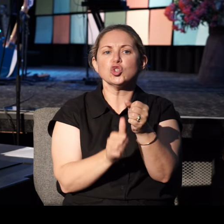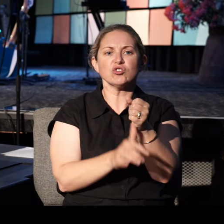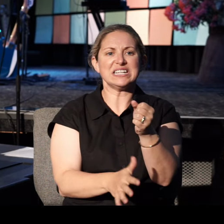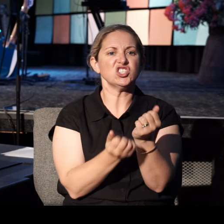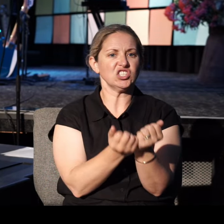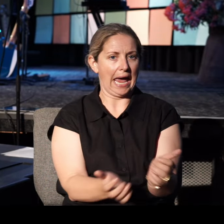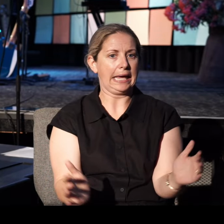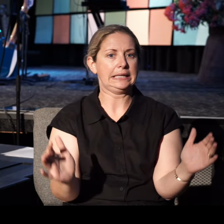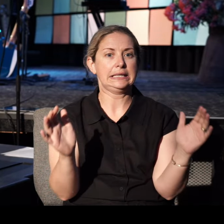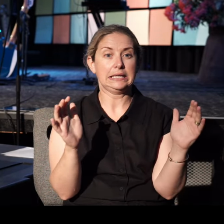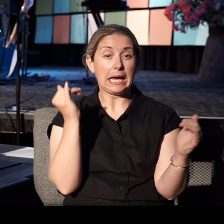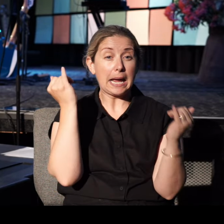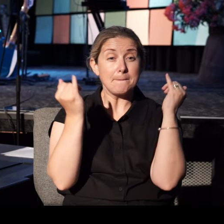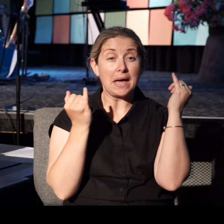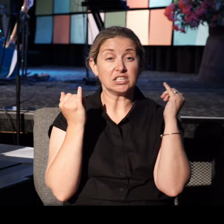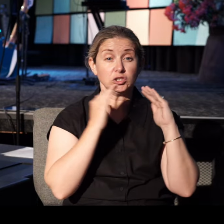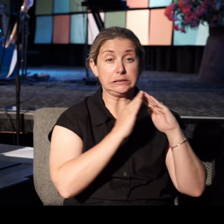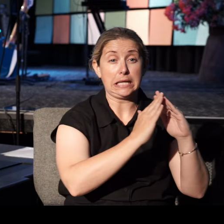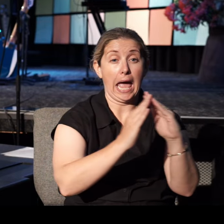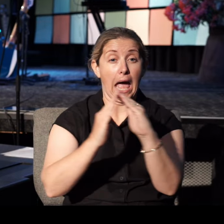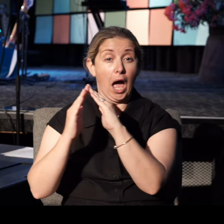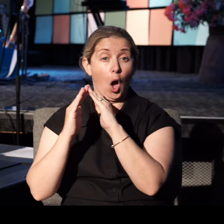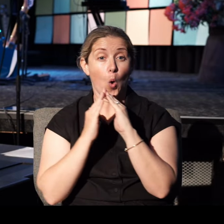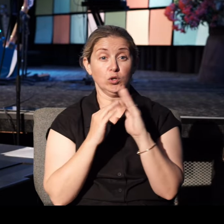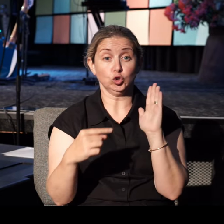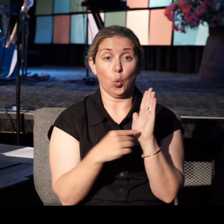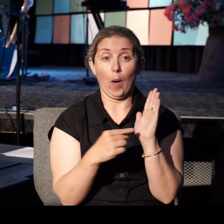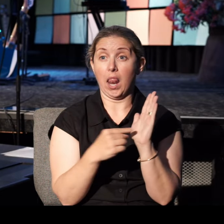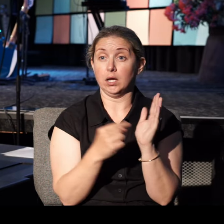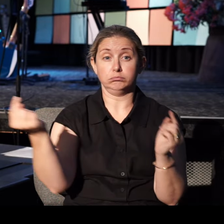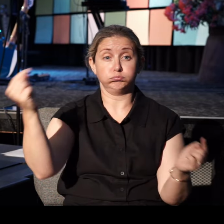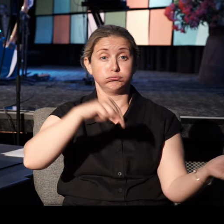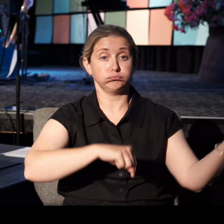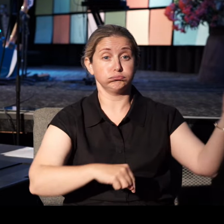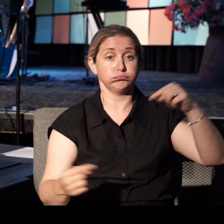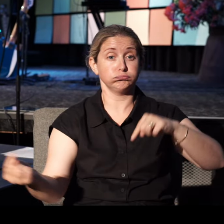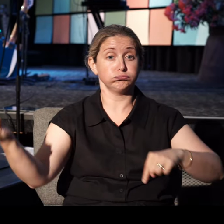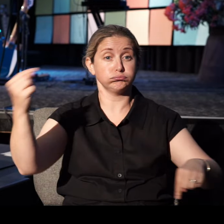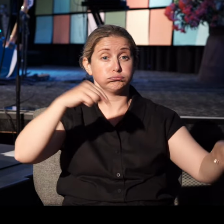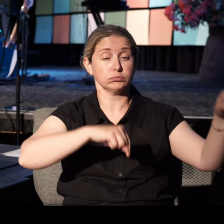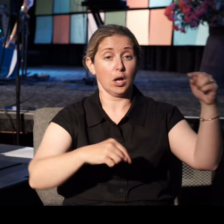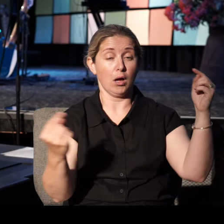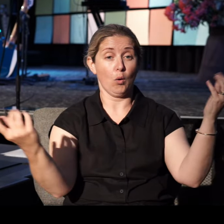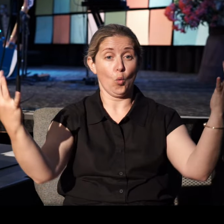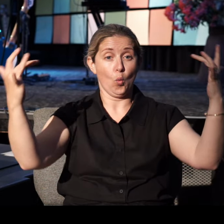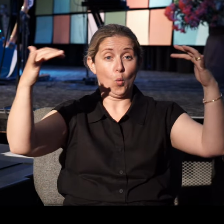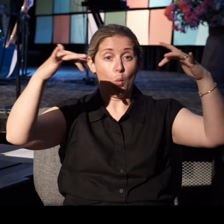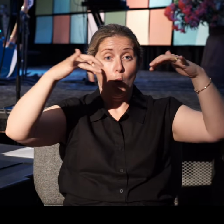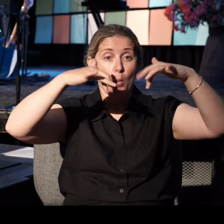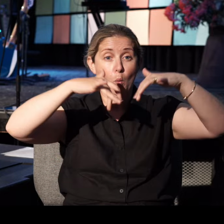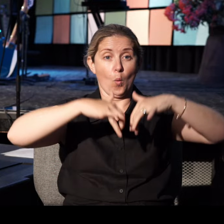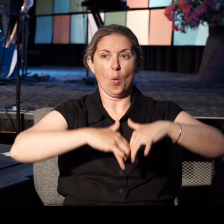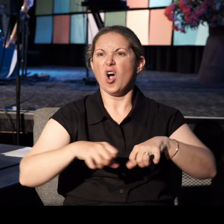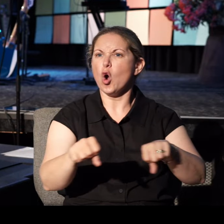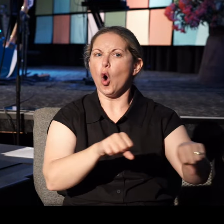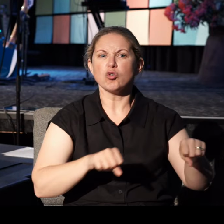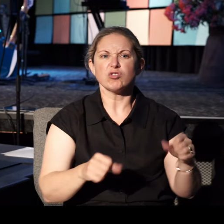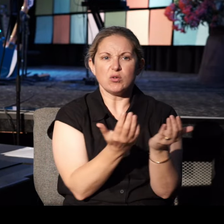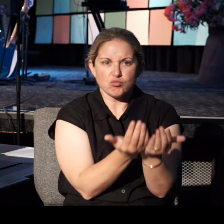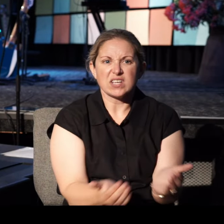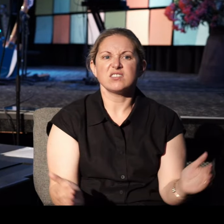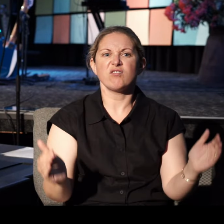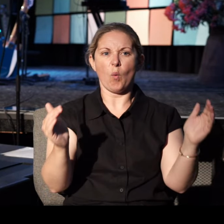sewerage supply gets into the treatment plant and there's a massive pond, concrete reservoir, just full of stuff.